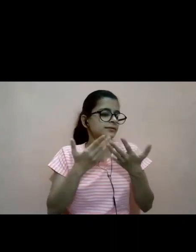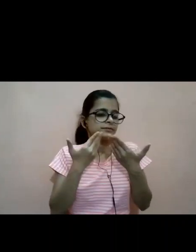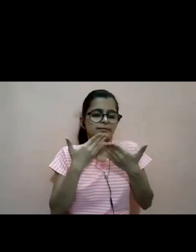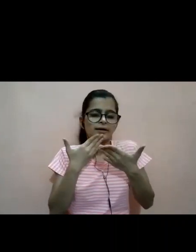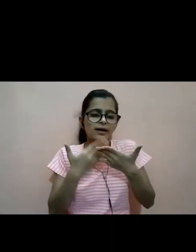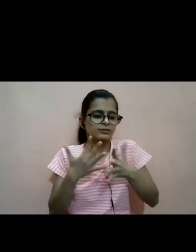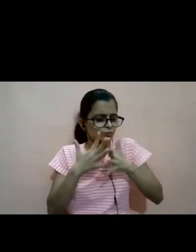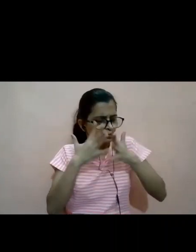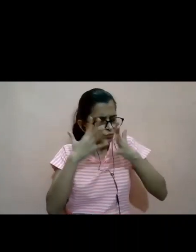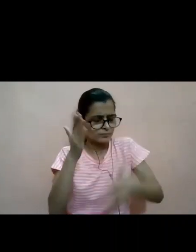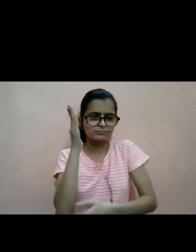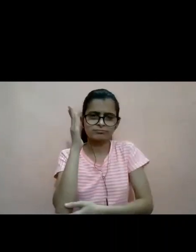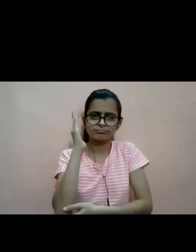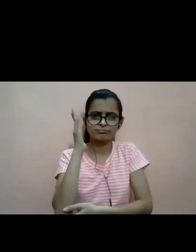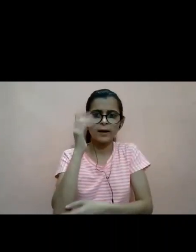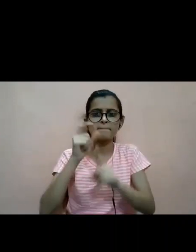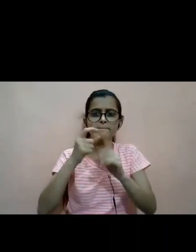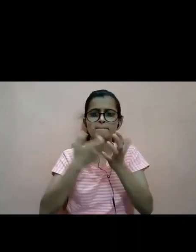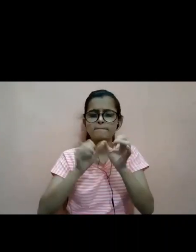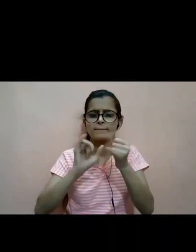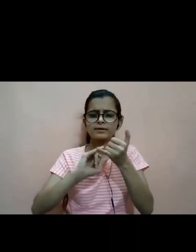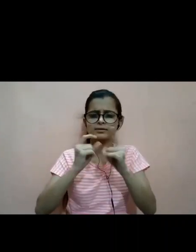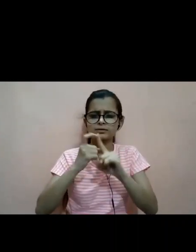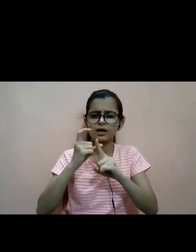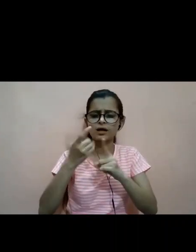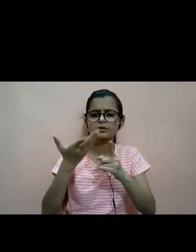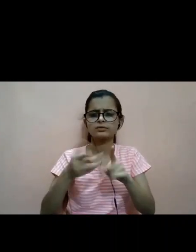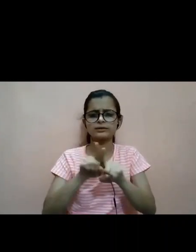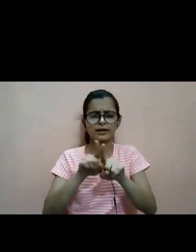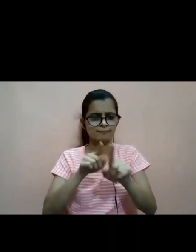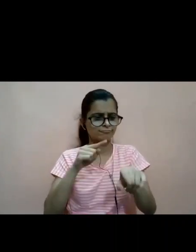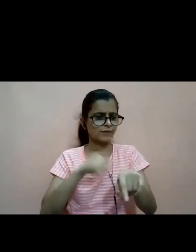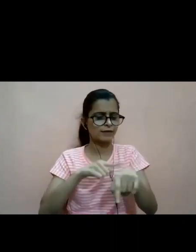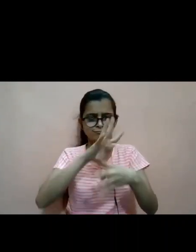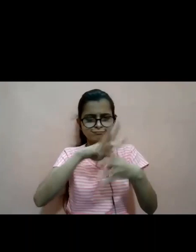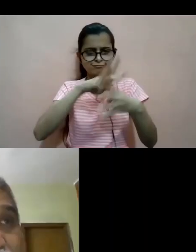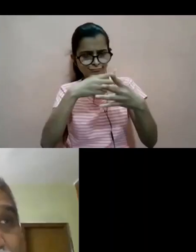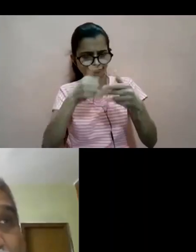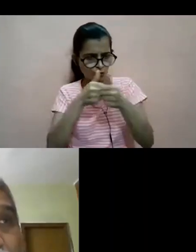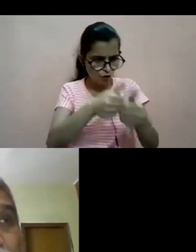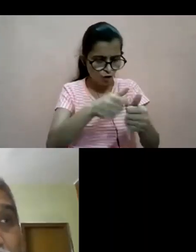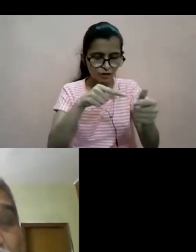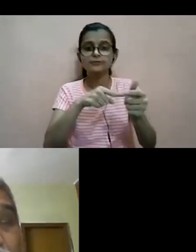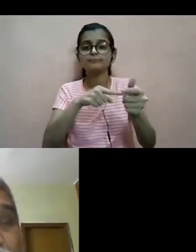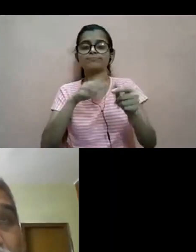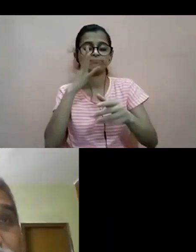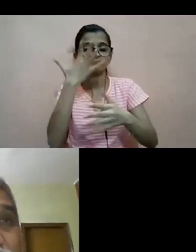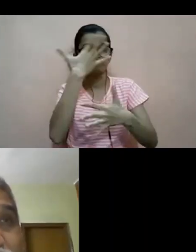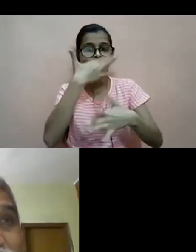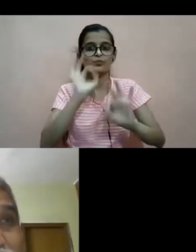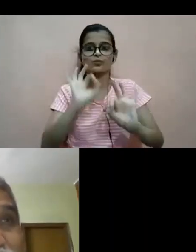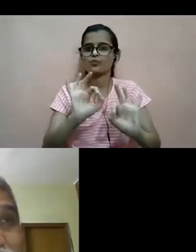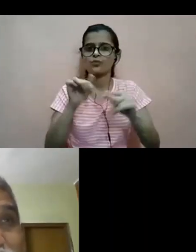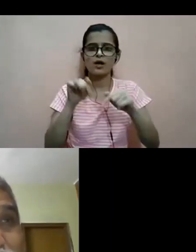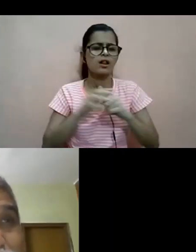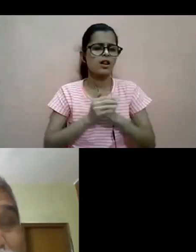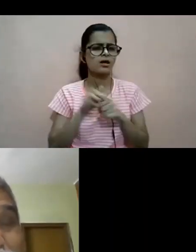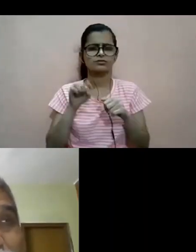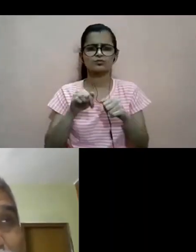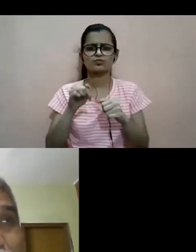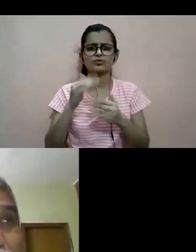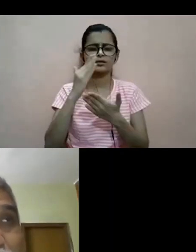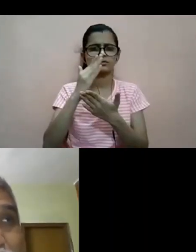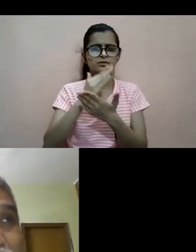for sticking to the time and for timing things out so beautifully. Thank you. And sharing the